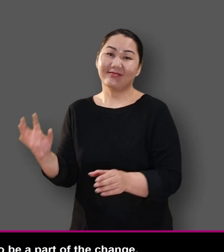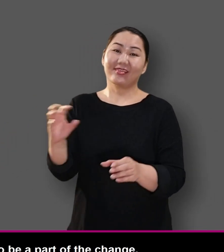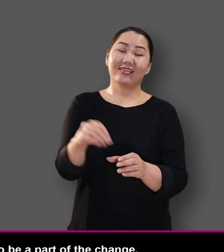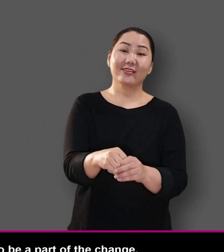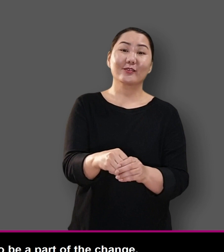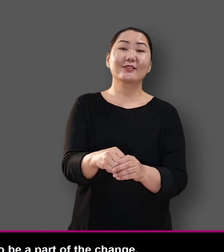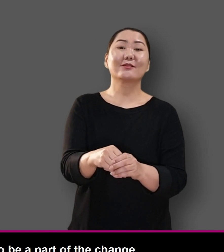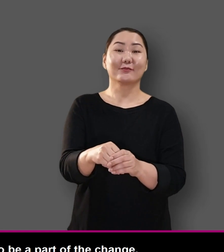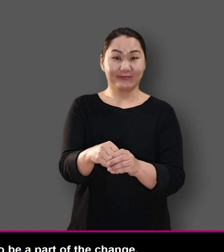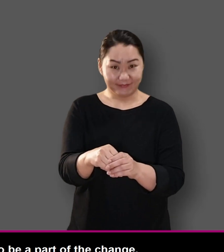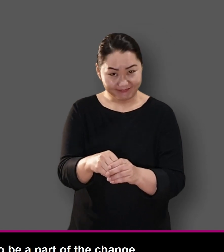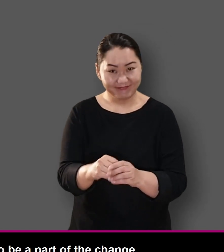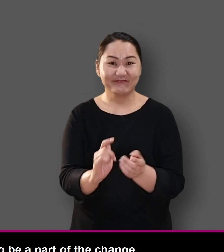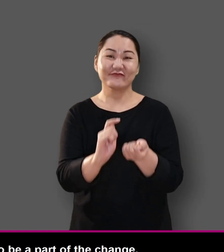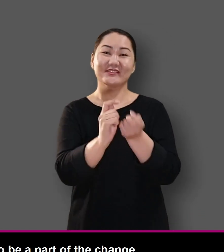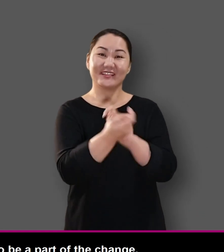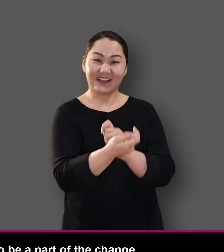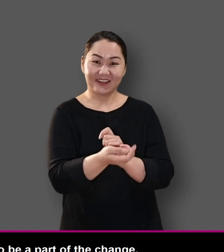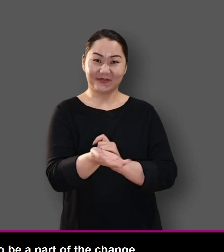and organizations to be a part of the change.